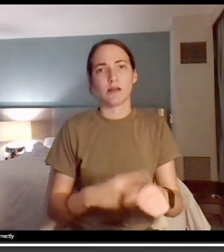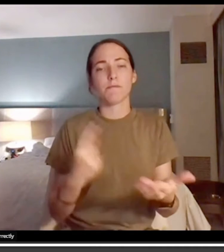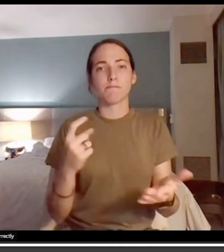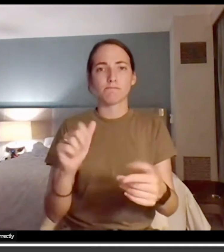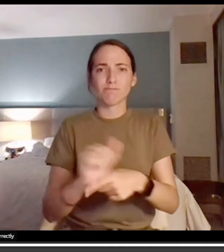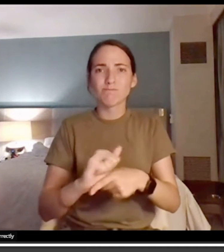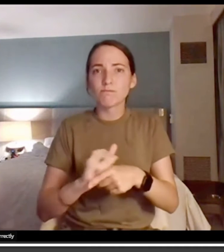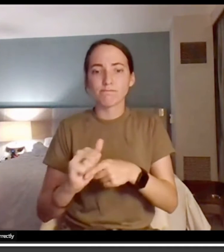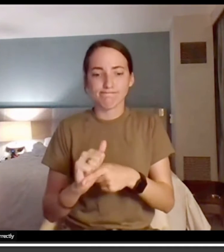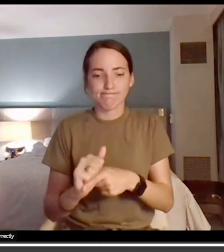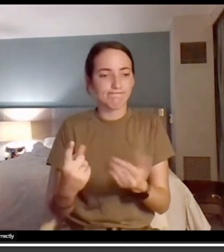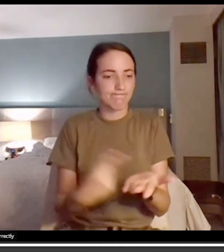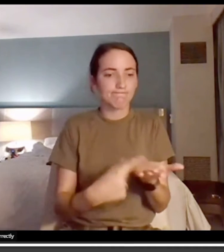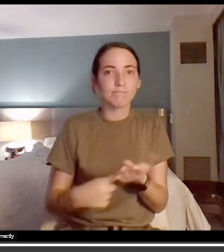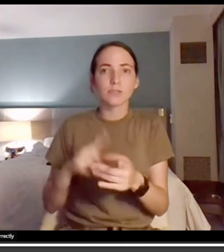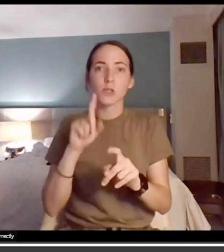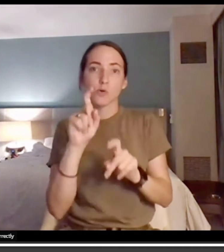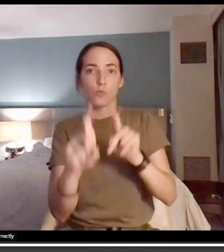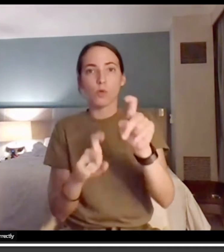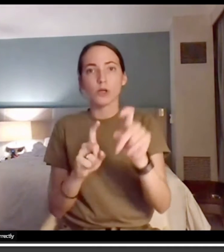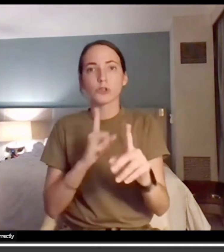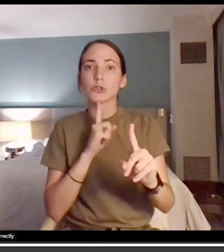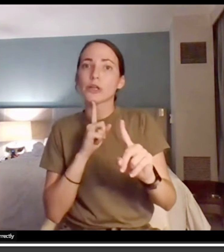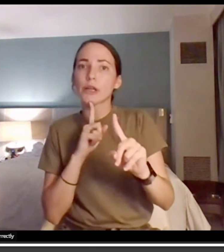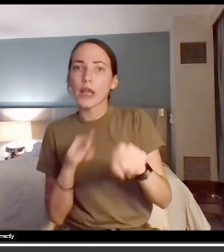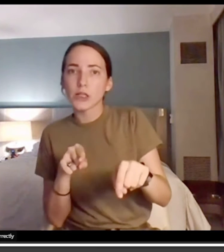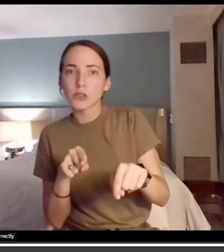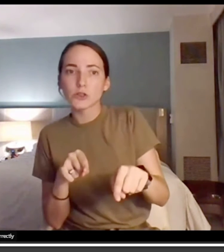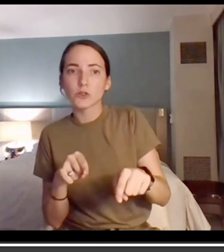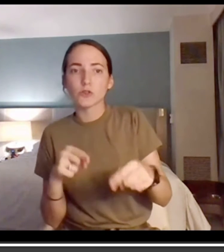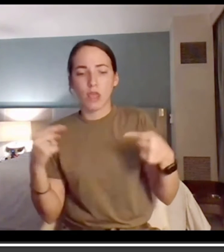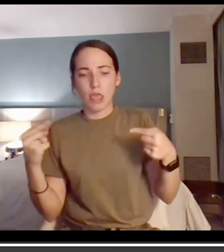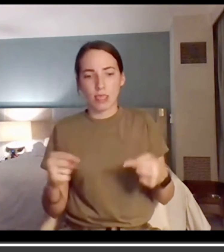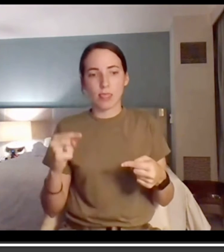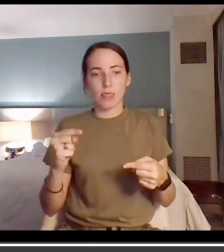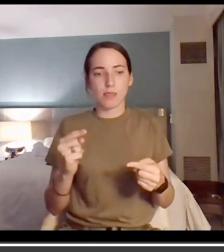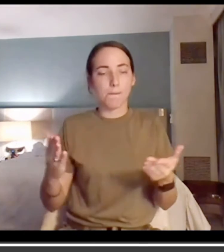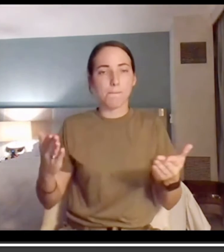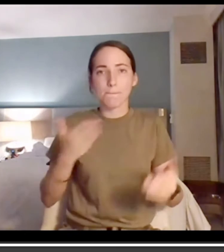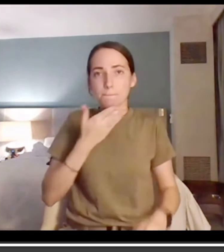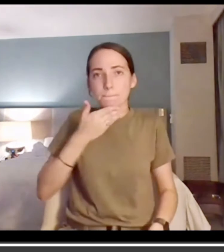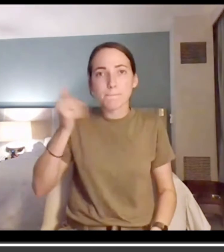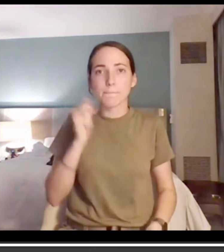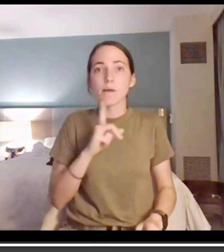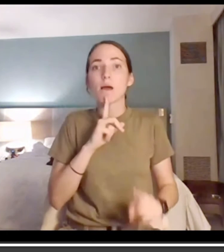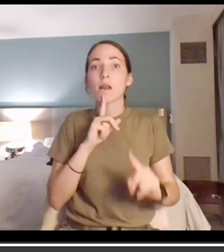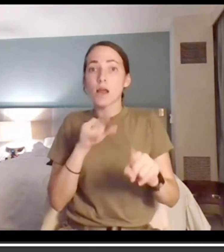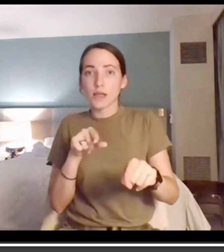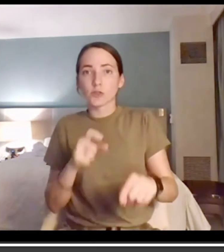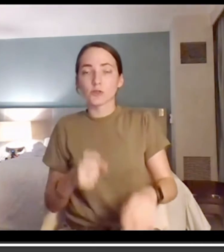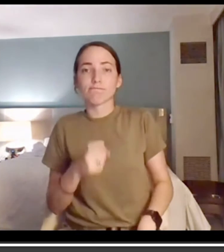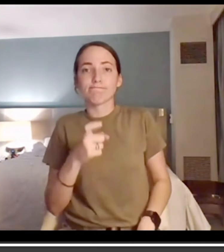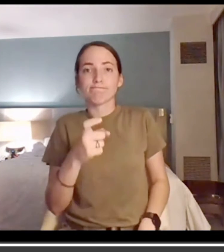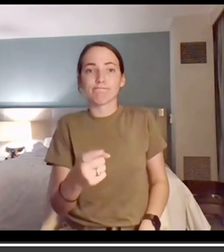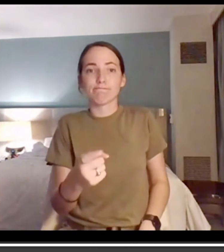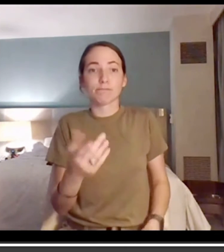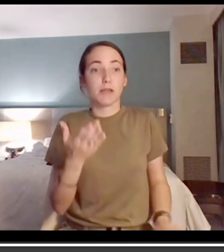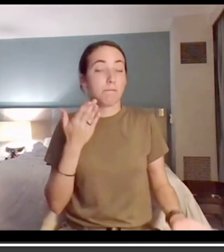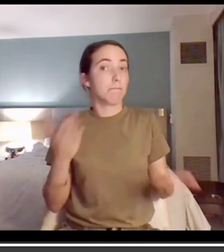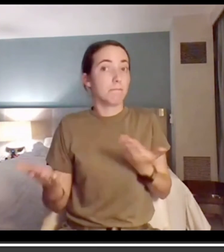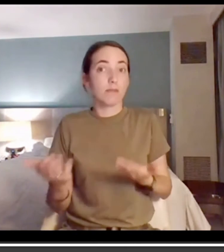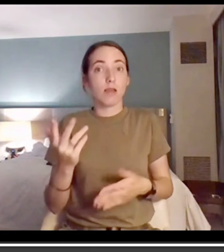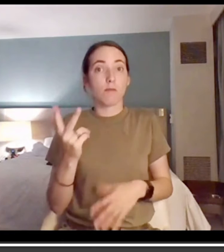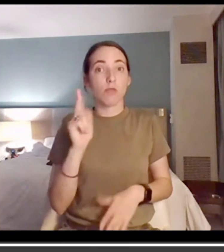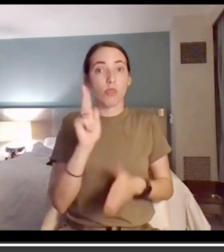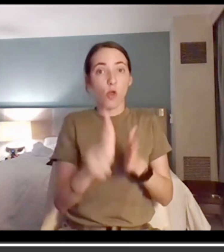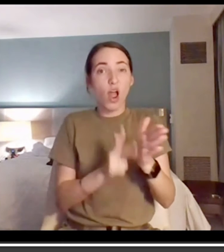over questions. We'll practice answers. This is the best way to answer. This is the most compelling way to do it. It could take 3 or 4 hours. But the important